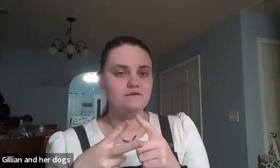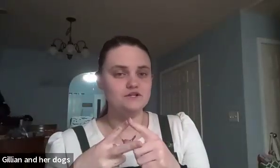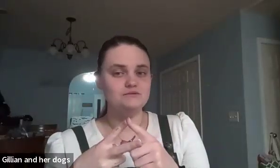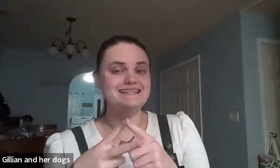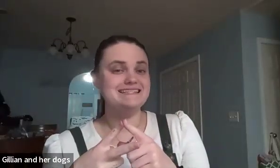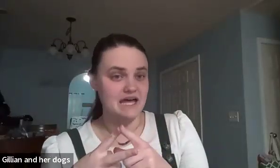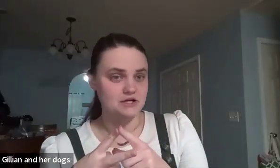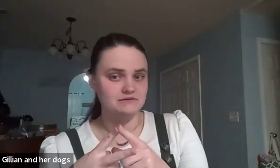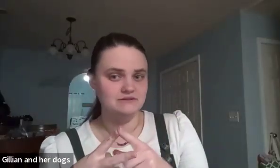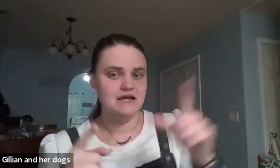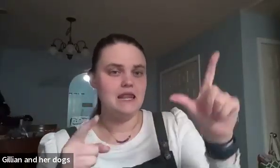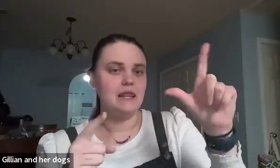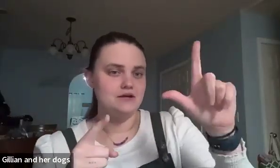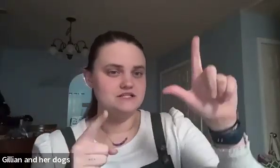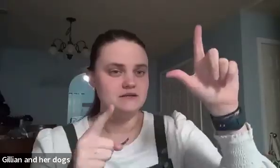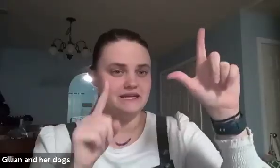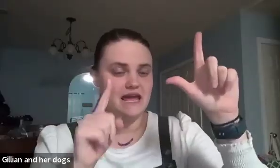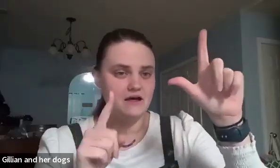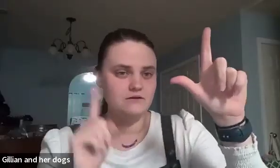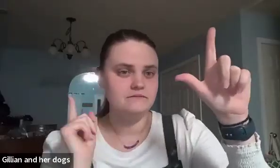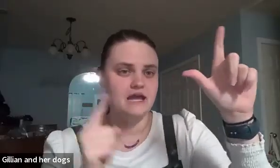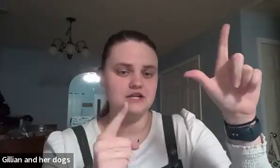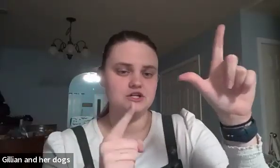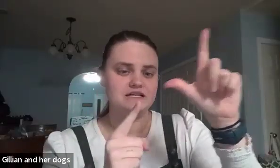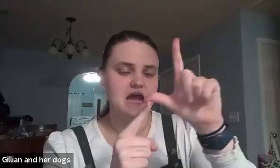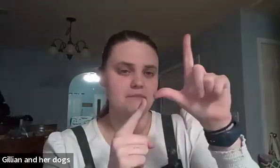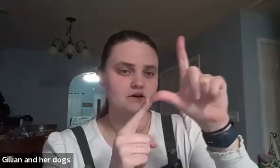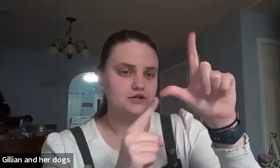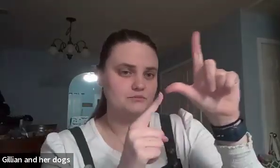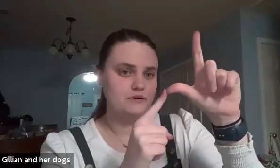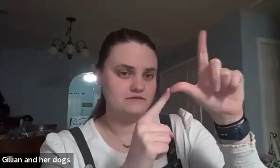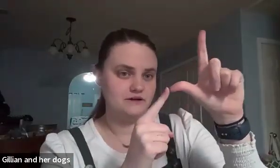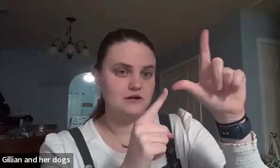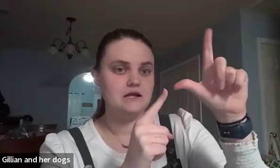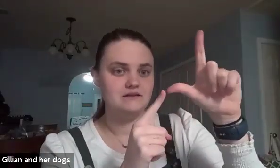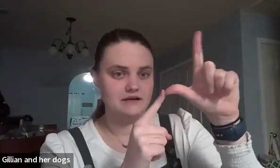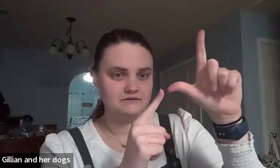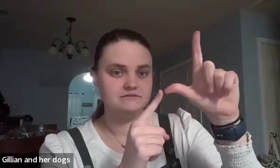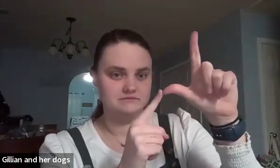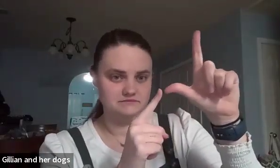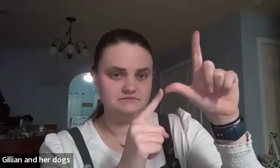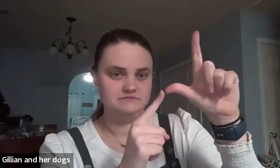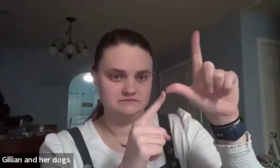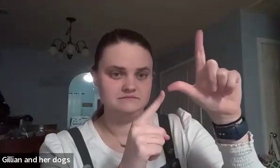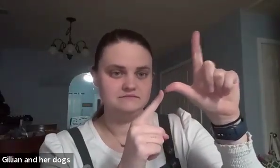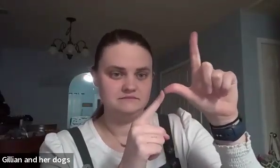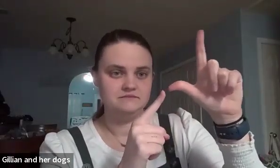the first one is letter. Letter is going to be an L, and you're going to tap it on your pointer finger. Letter.